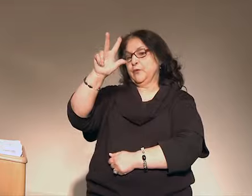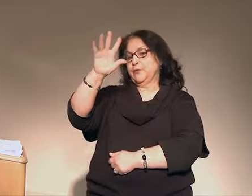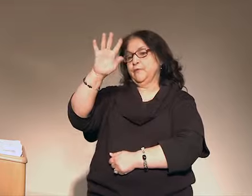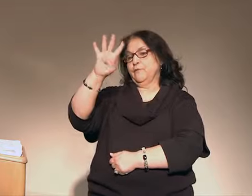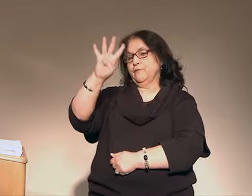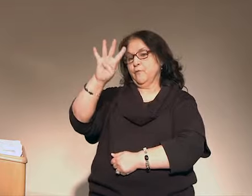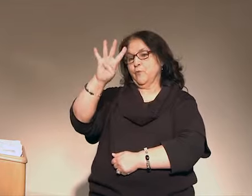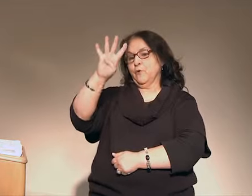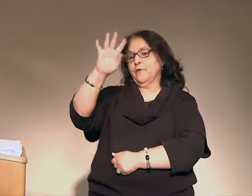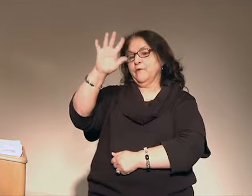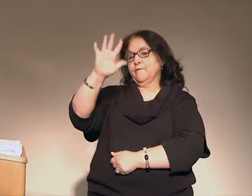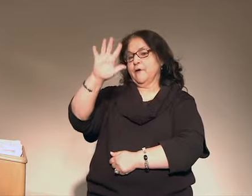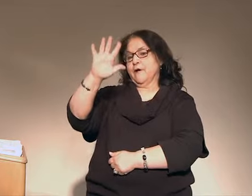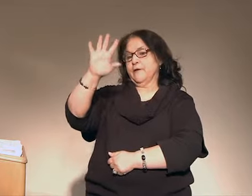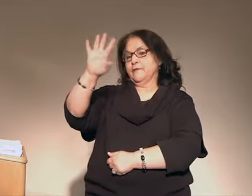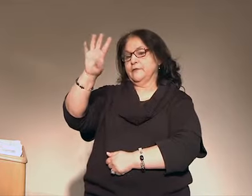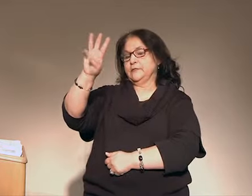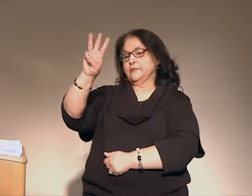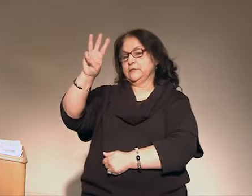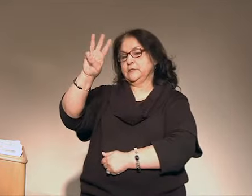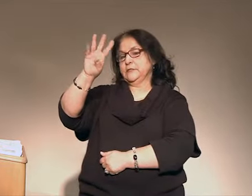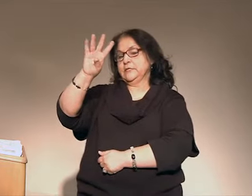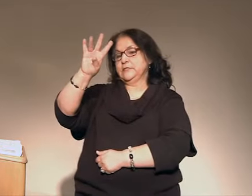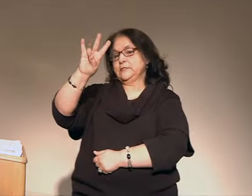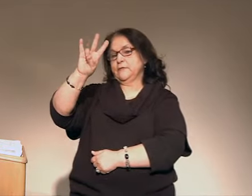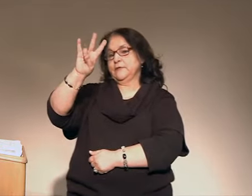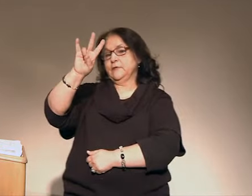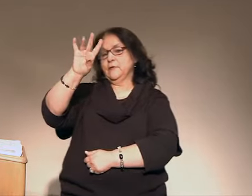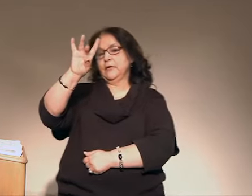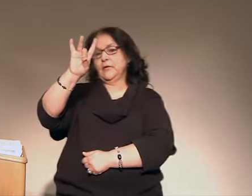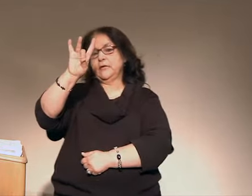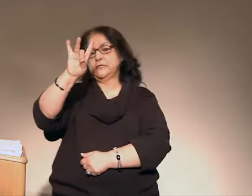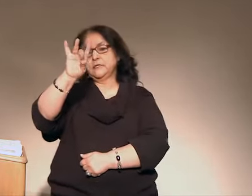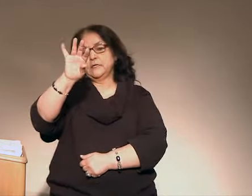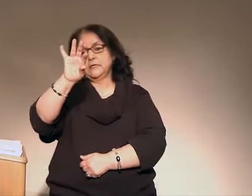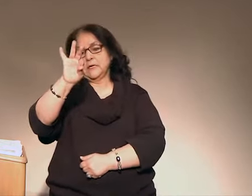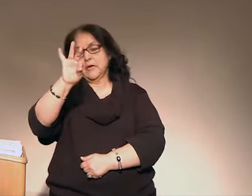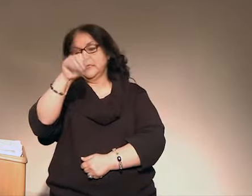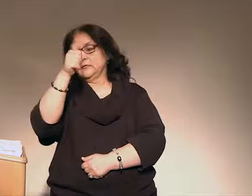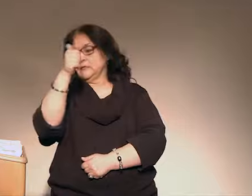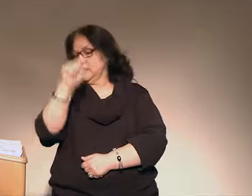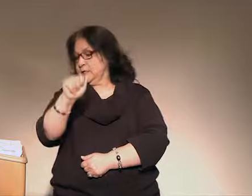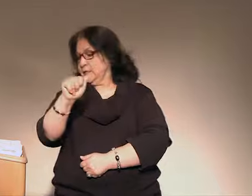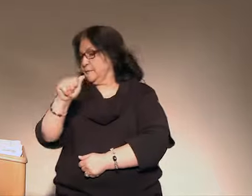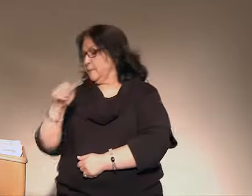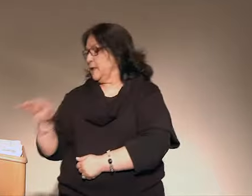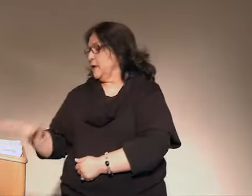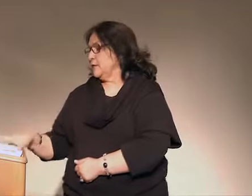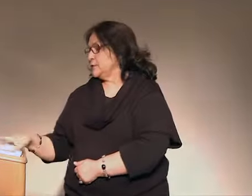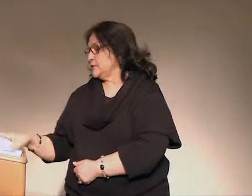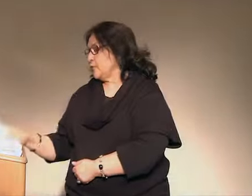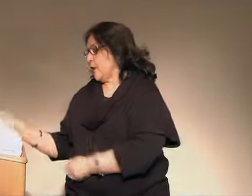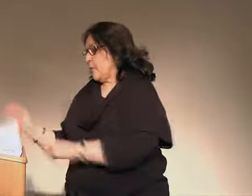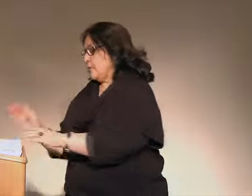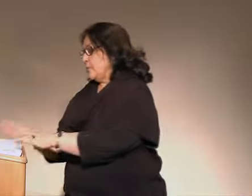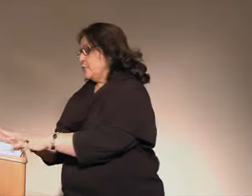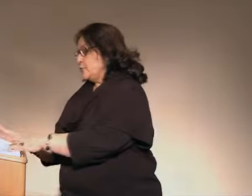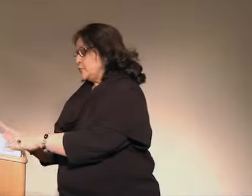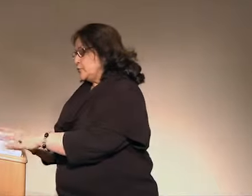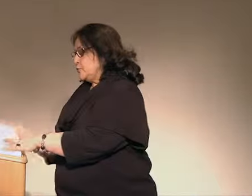3, 4, 5, 6, 7, 8, 9, 10. This is the vocabulary for Unit